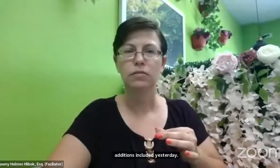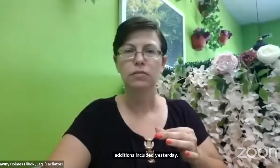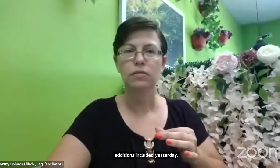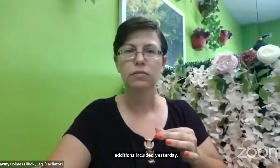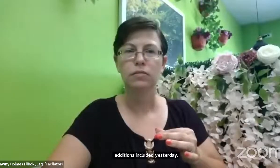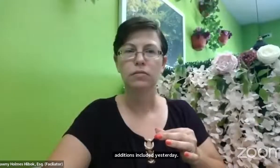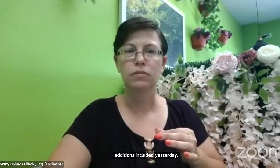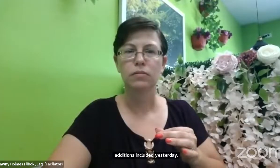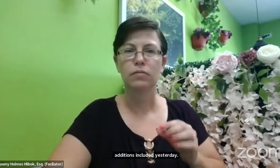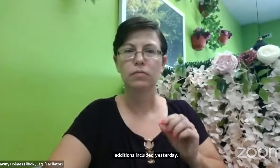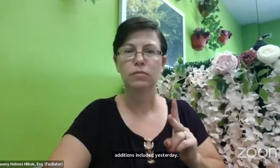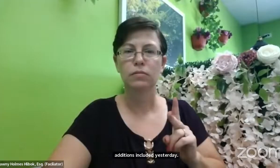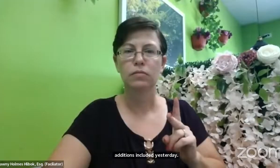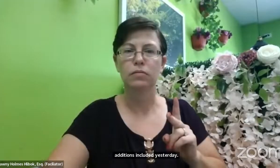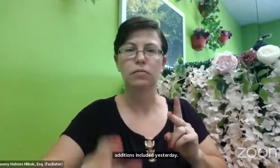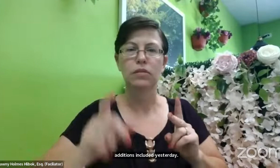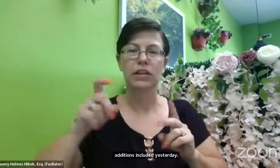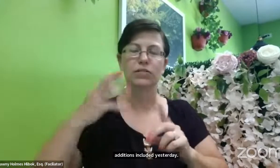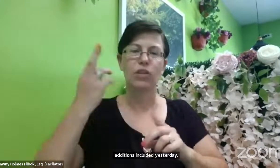of